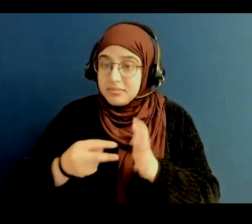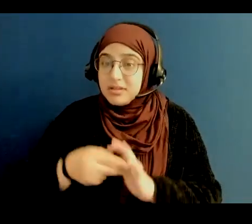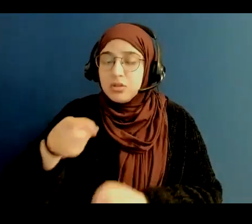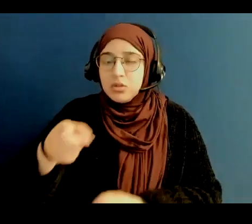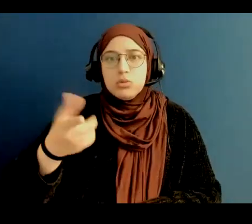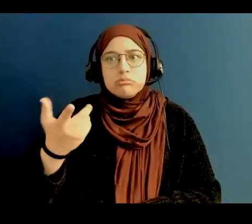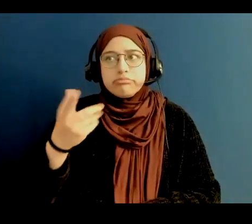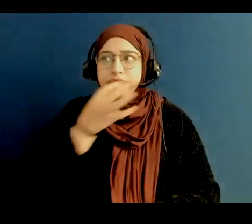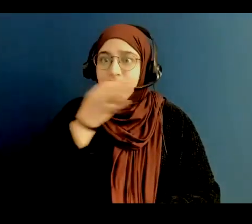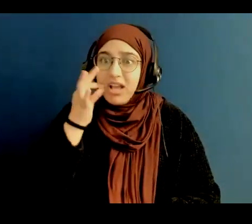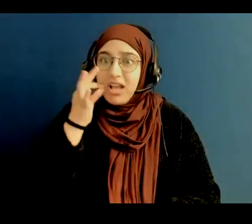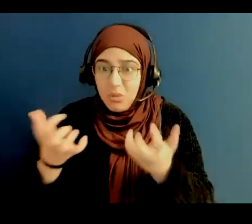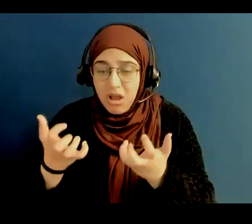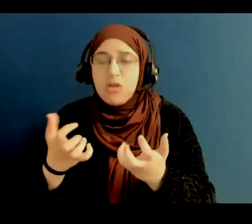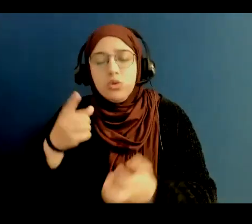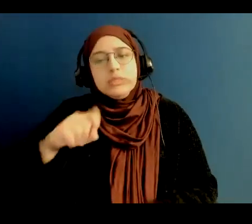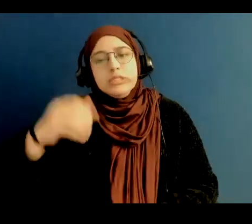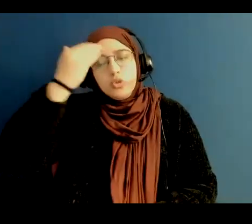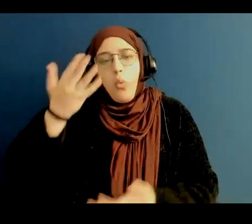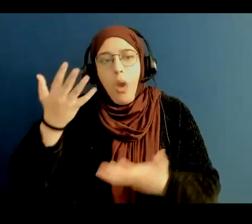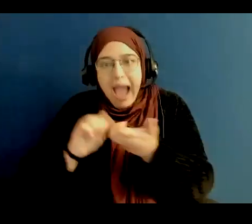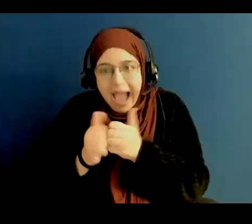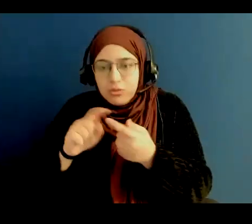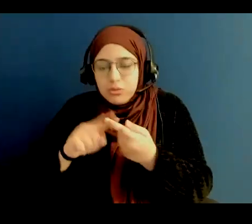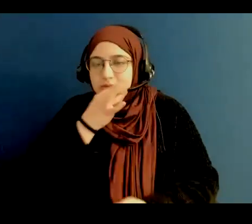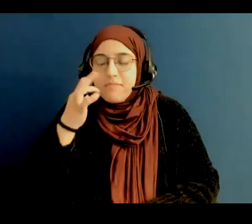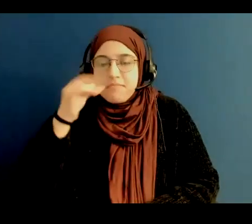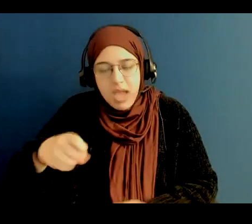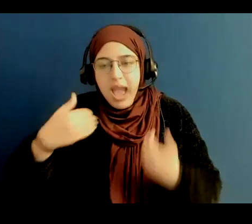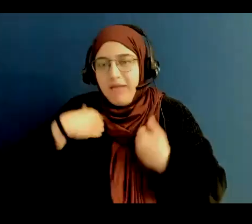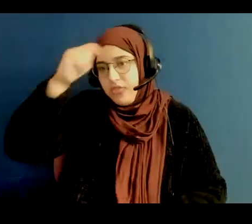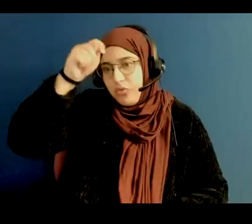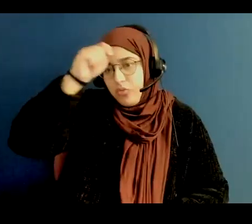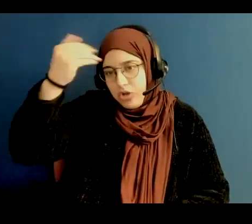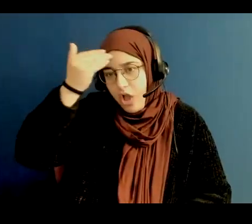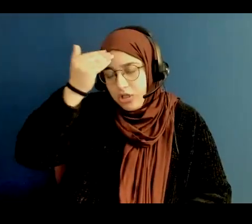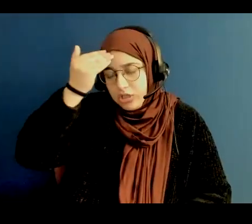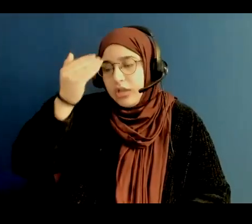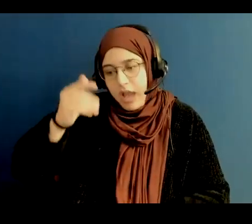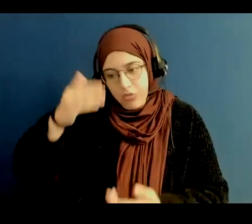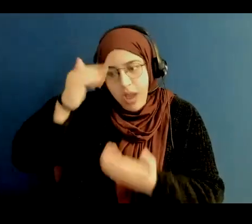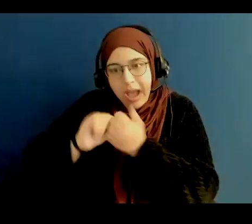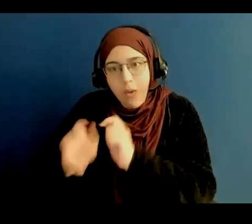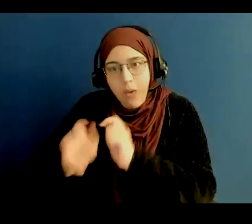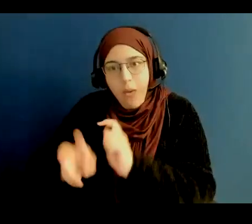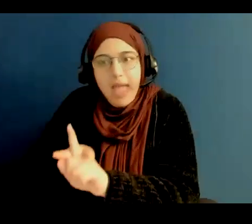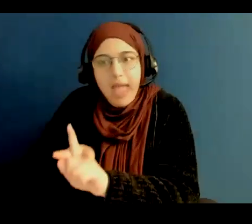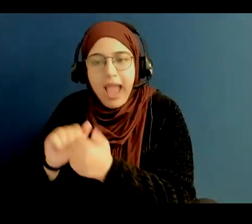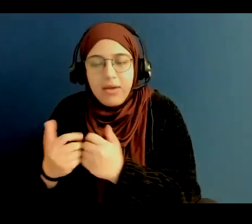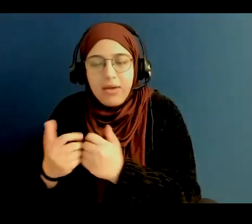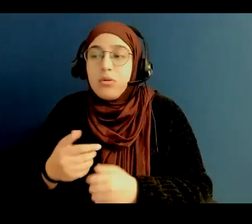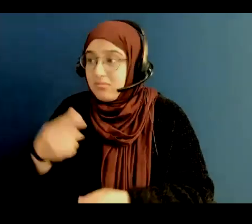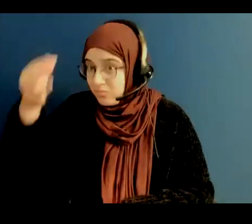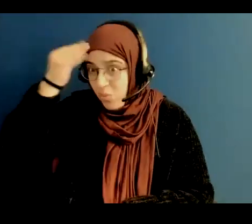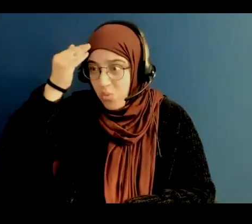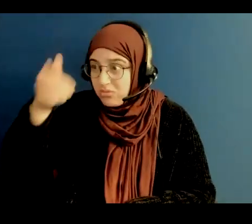need the theoretical knowledge so that you can then apply it. We know that Ramadan is coming very soon. So how are you going to manage your time?